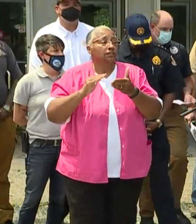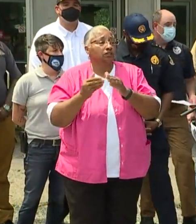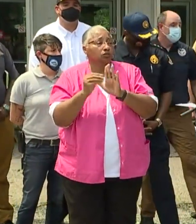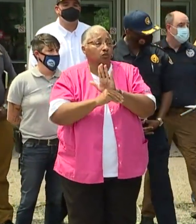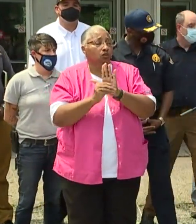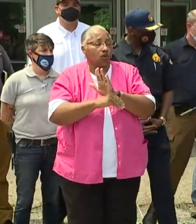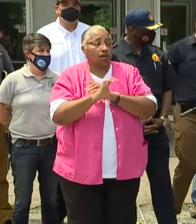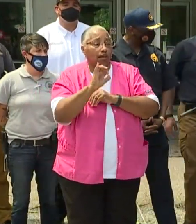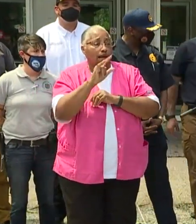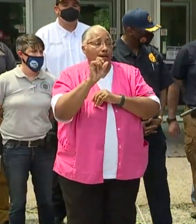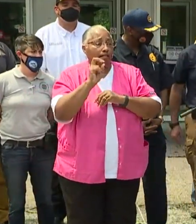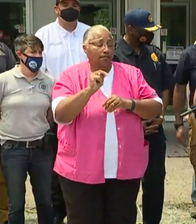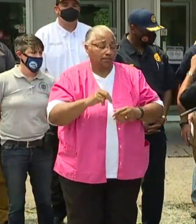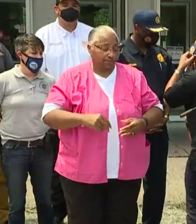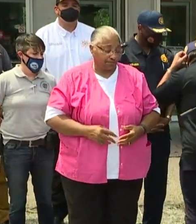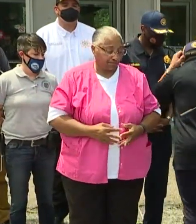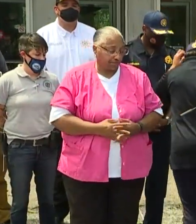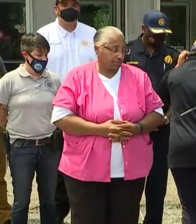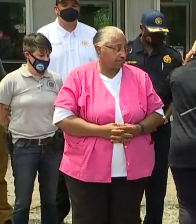Arnold.